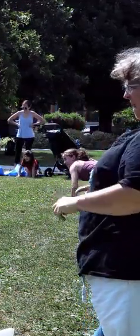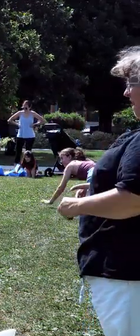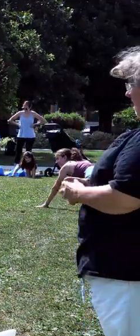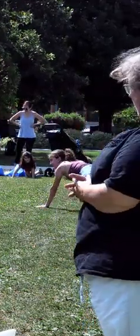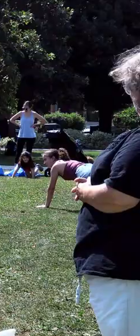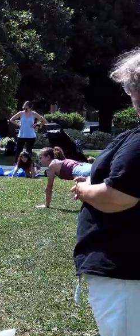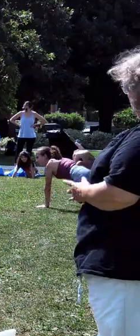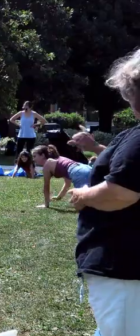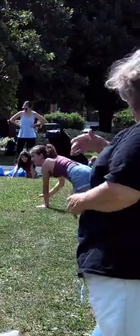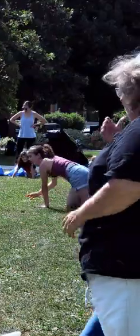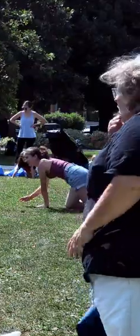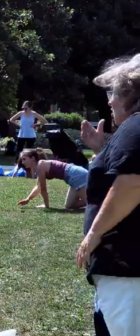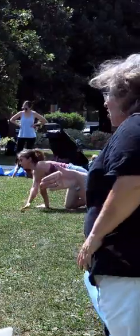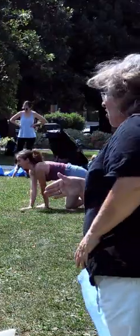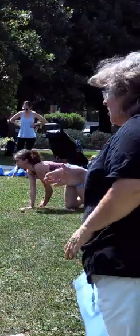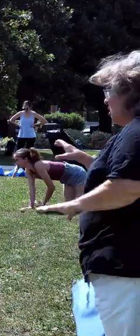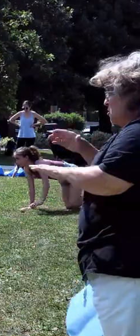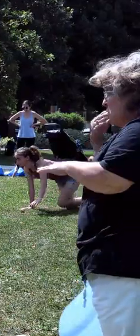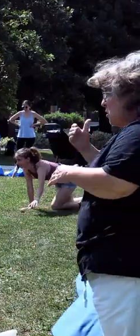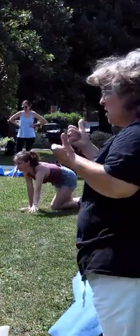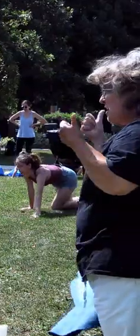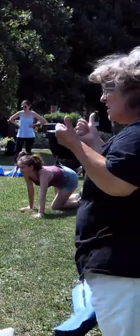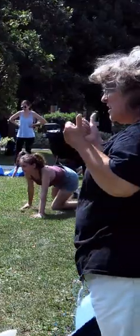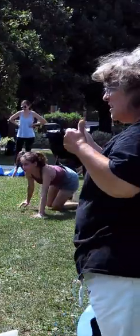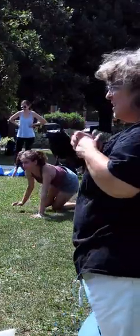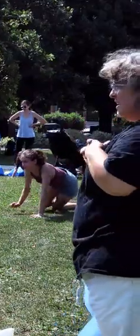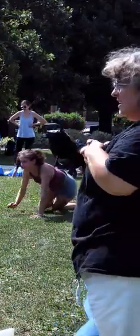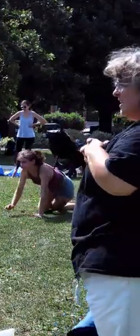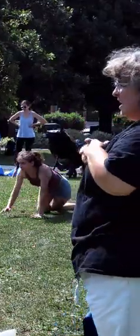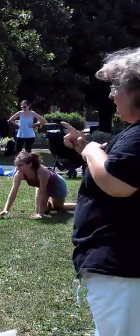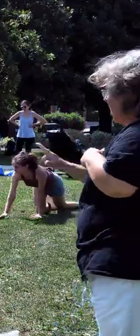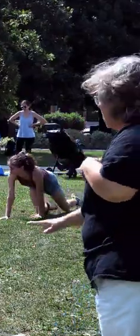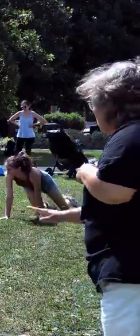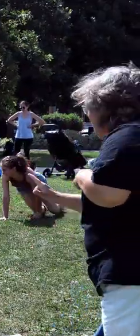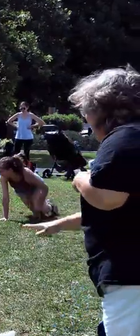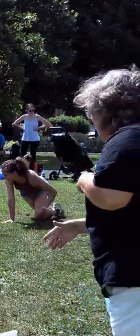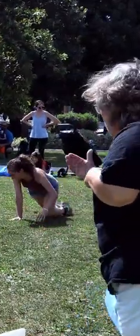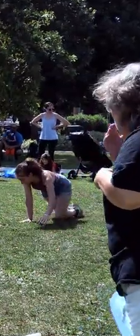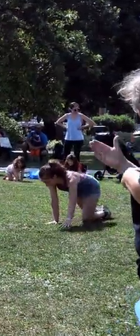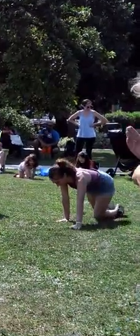Oh, those are some good lizards over here. You guys are super low.